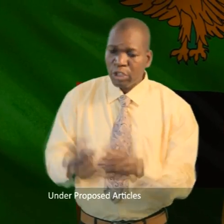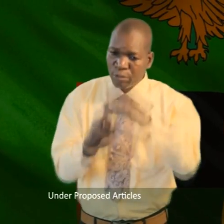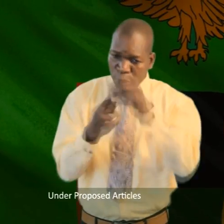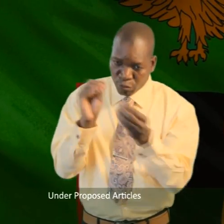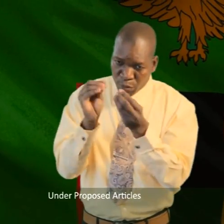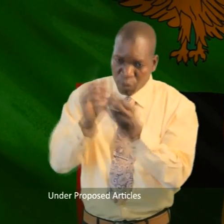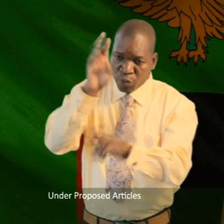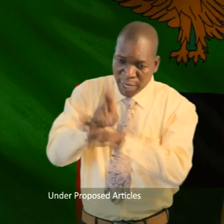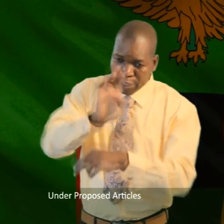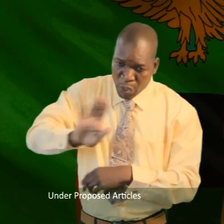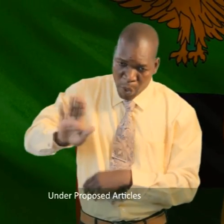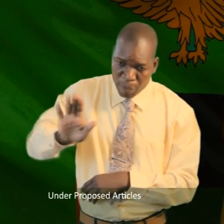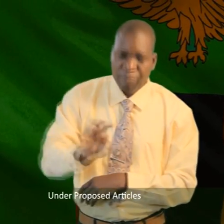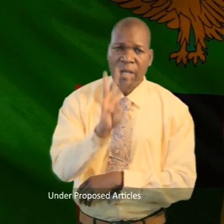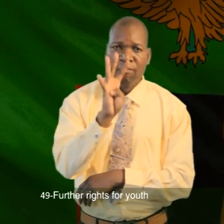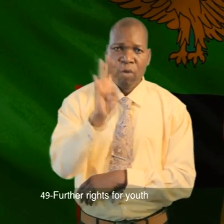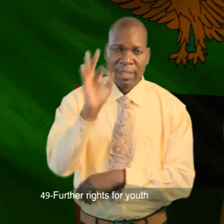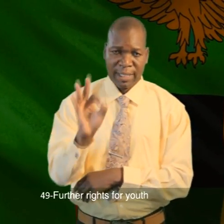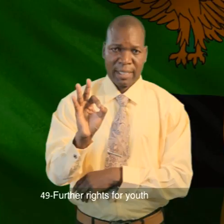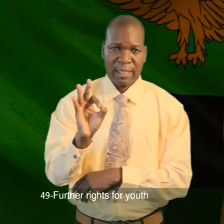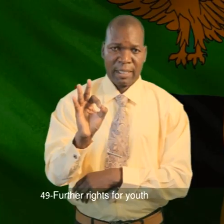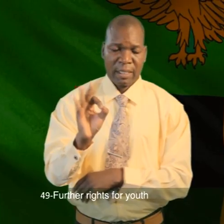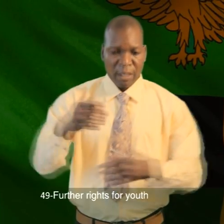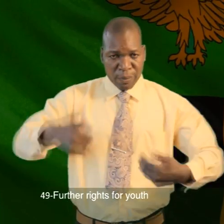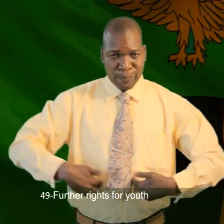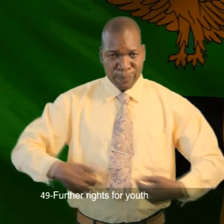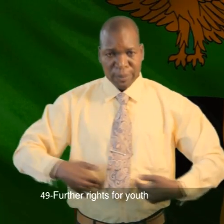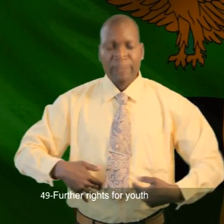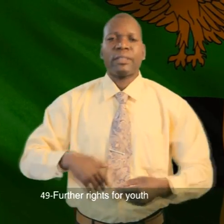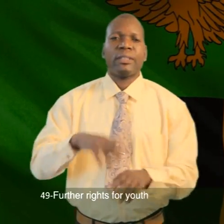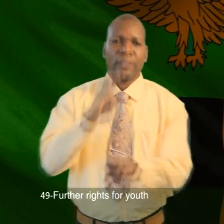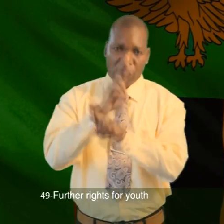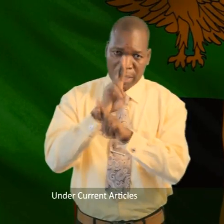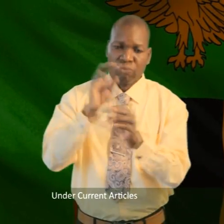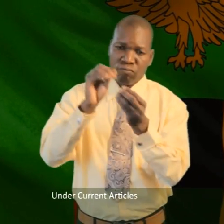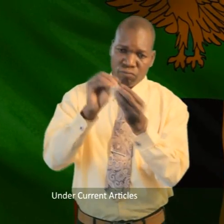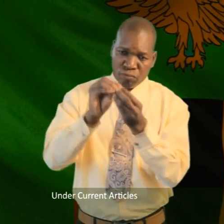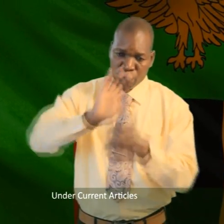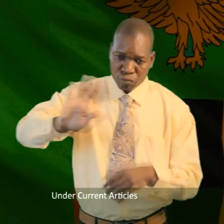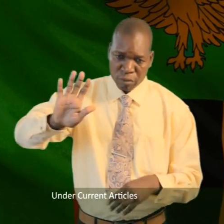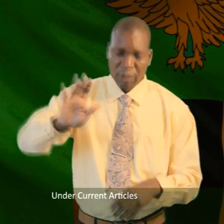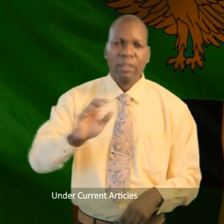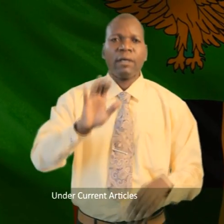proposed articles, 49, further rights for youth. Under current articles,